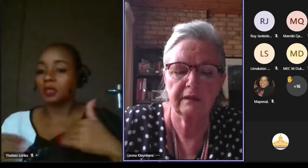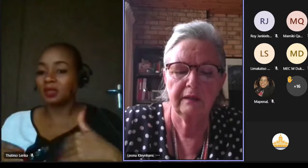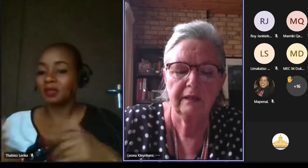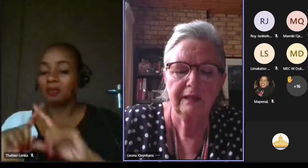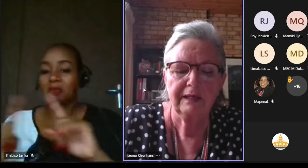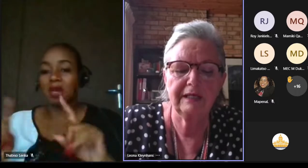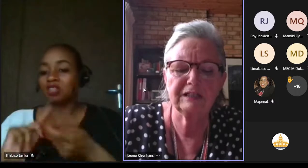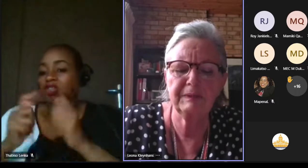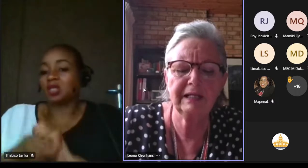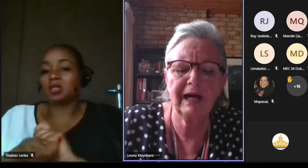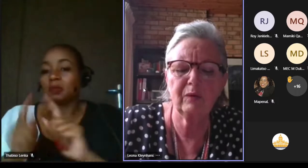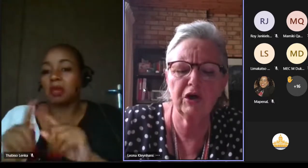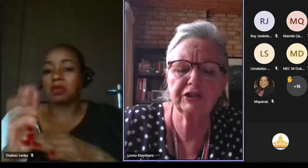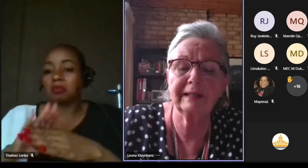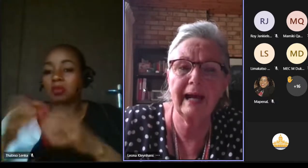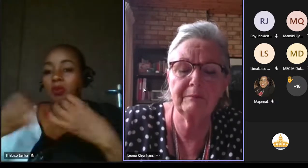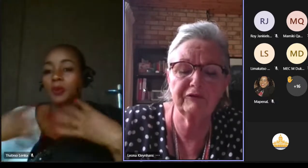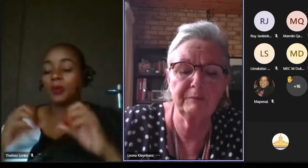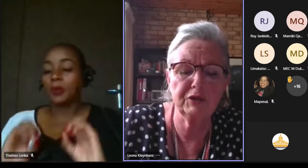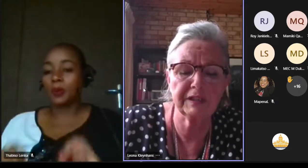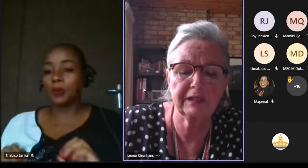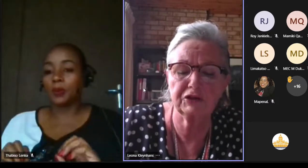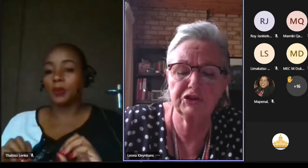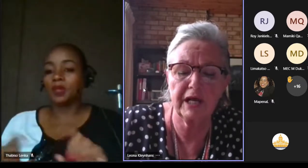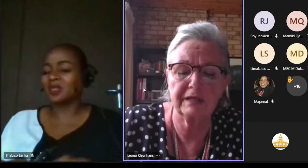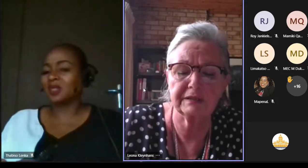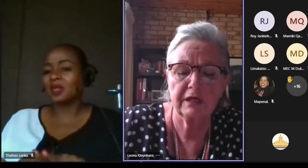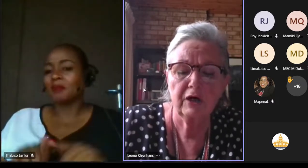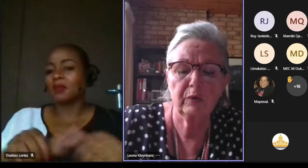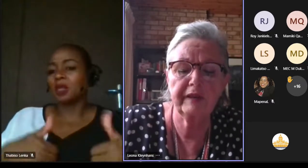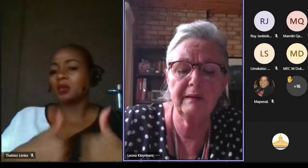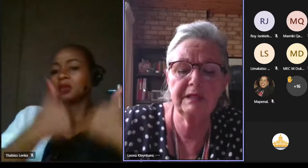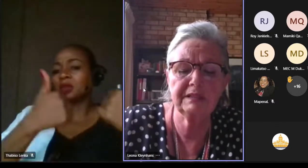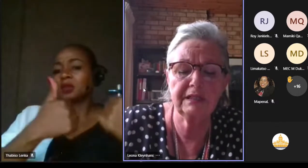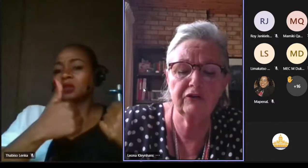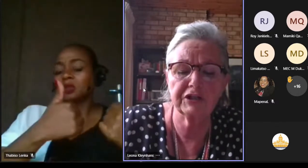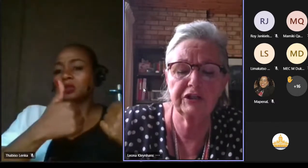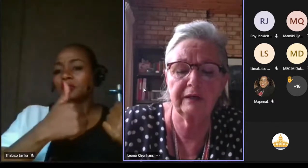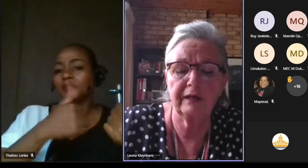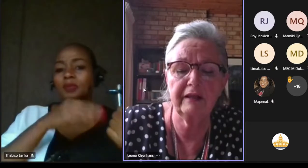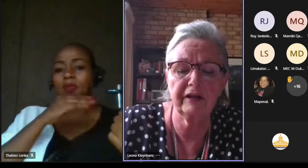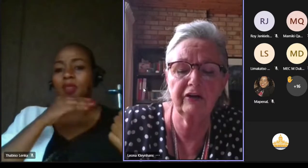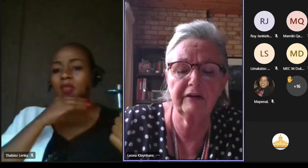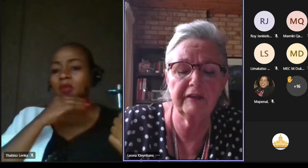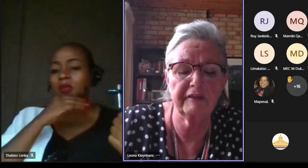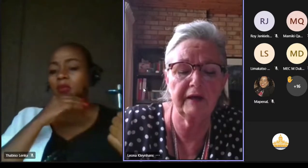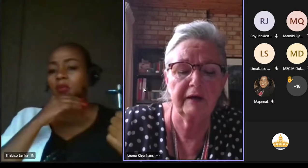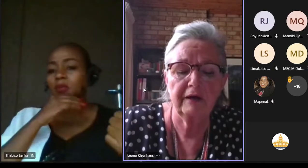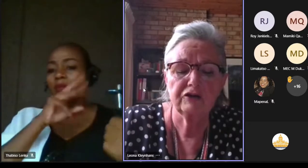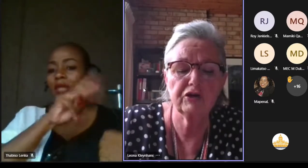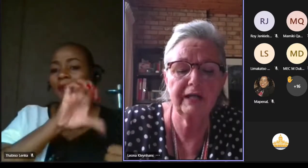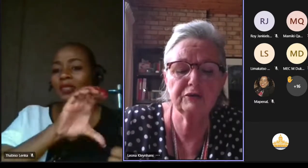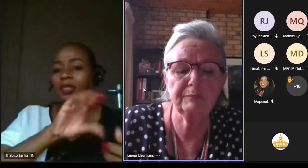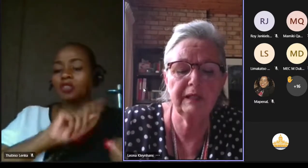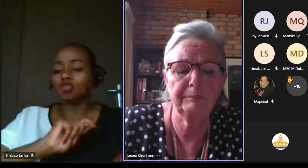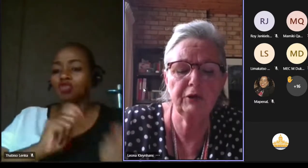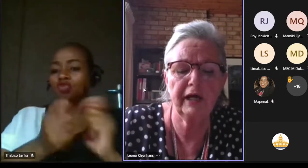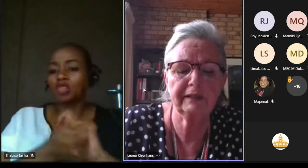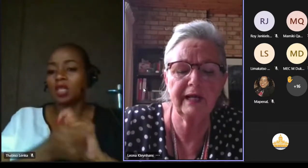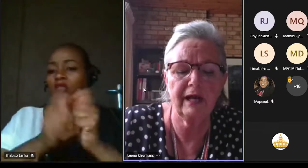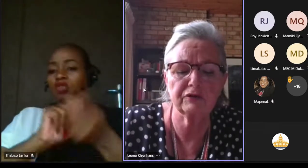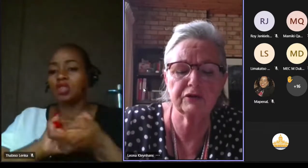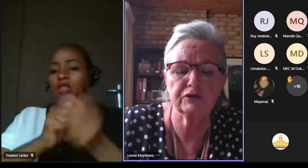reason. It's been like watching a game of musical chairs with the MEC rushing hither and thither, trying